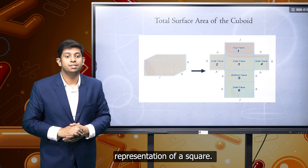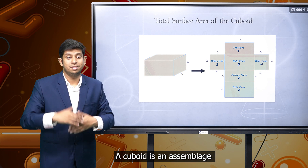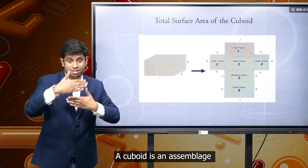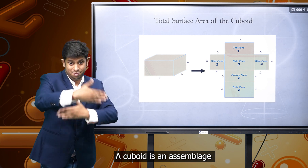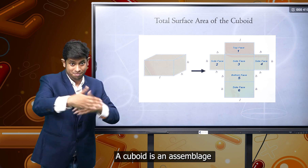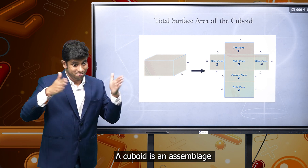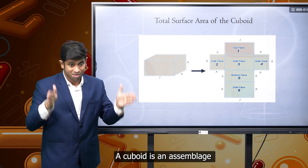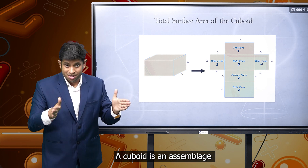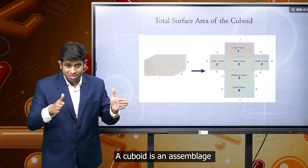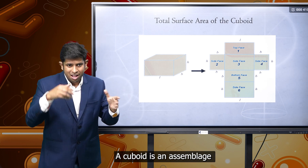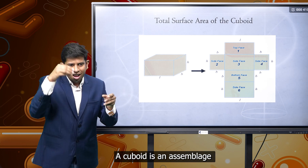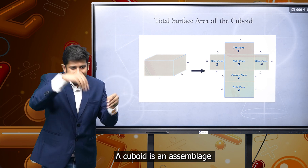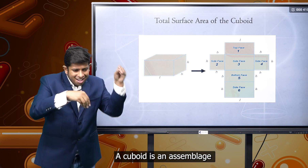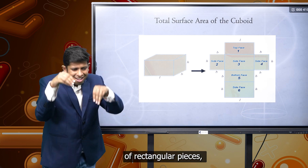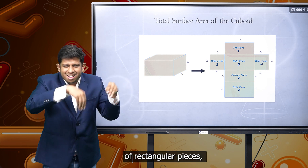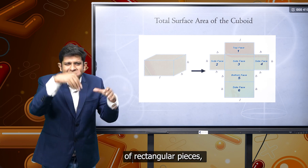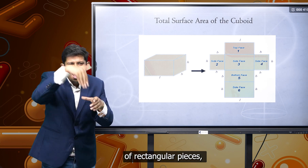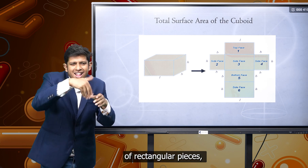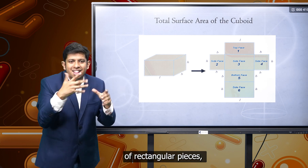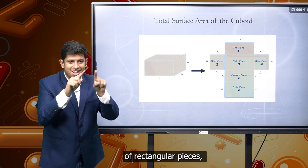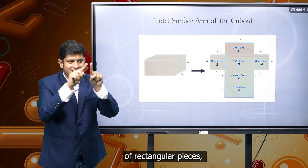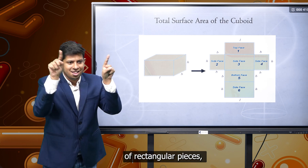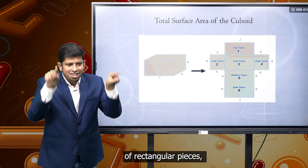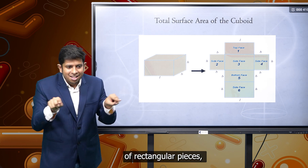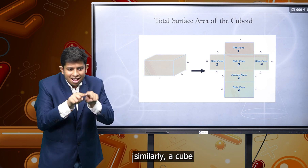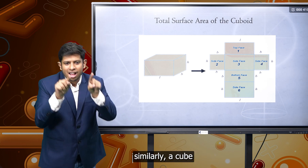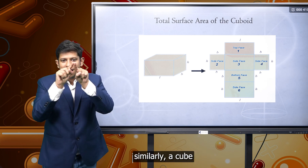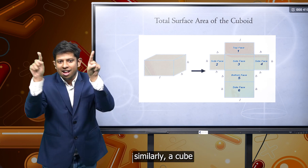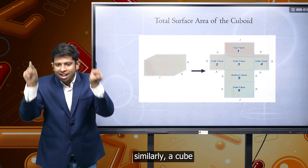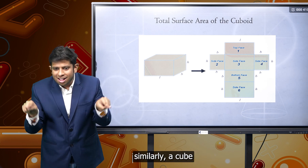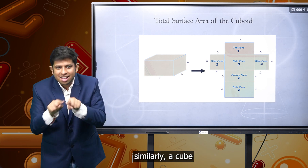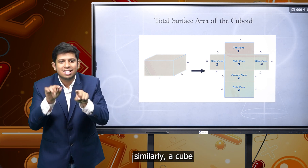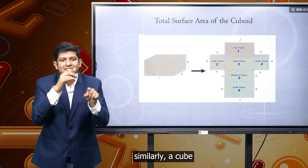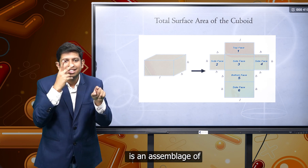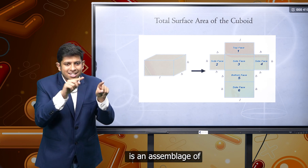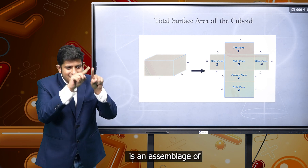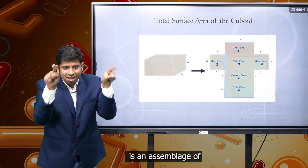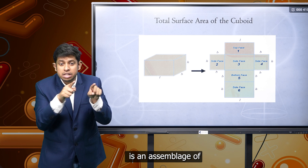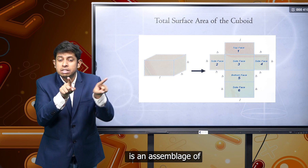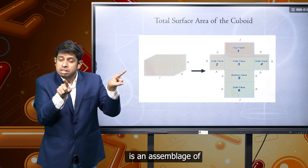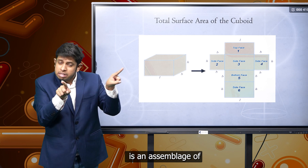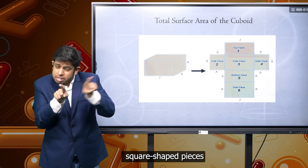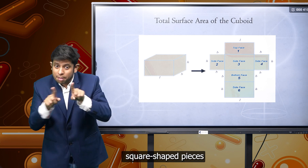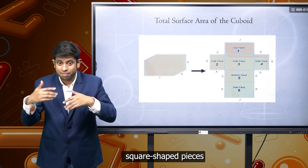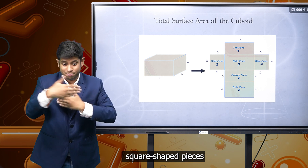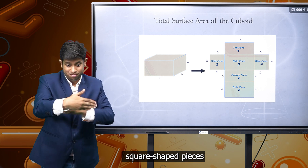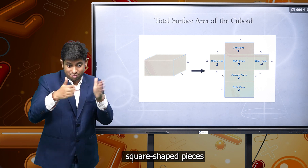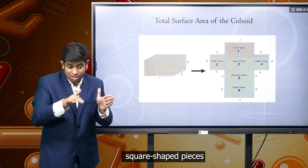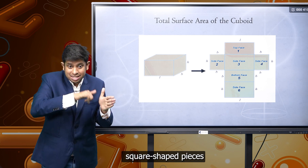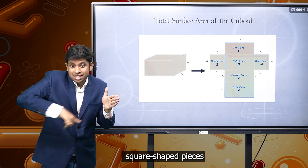A cuboid is an assemblage of rectangular pieces. Similarly, a cube is an assemblage of square-shaped pieces